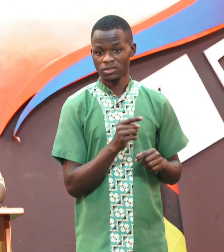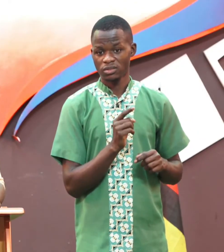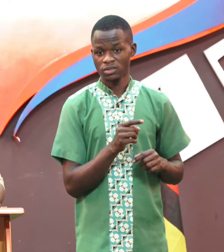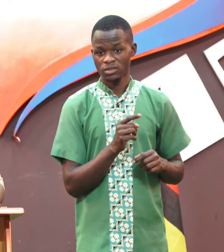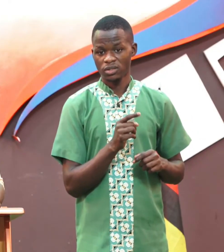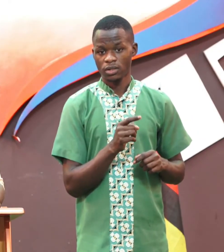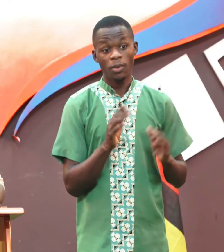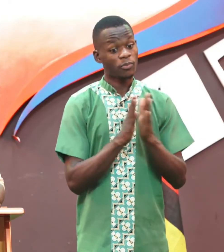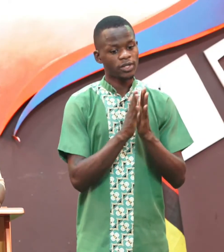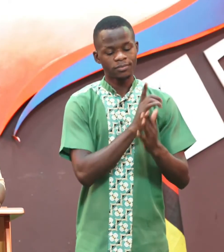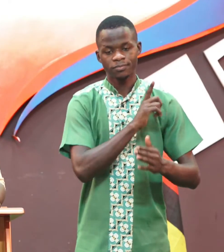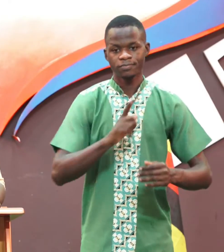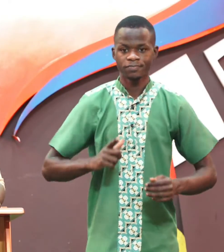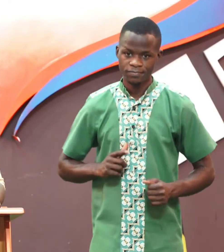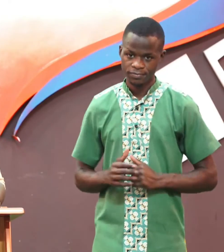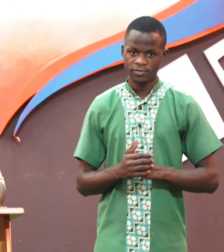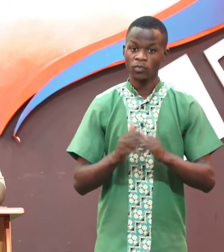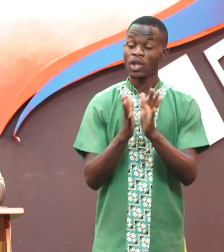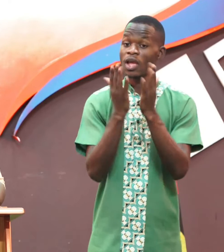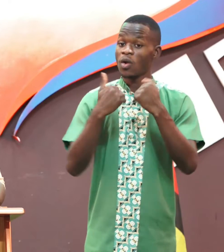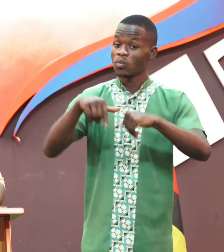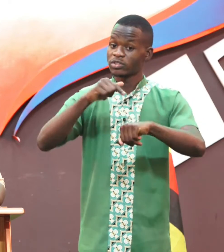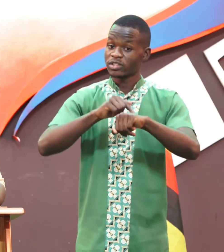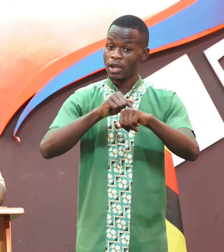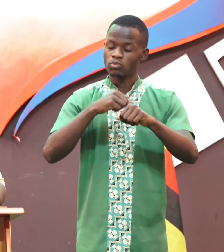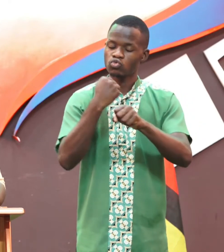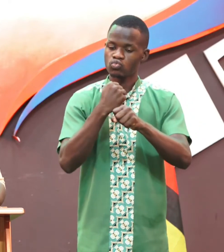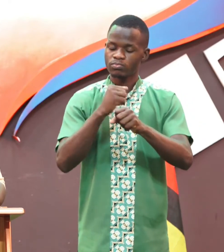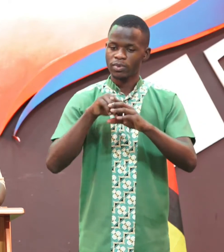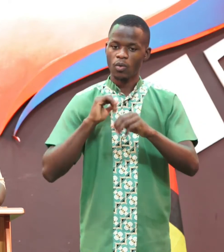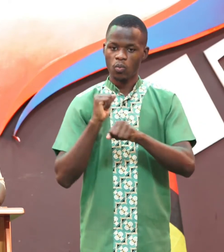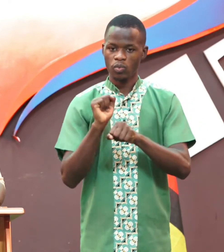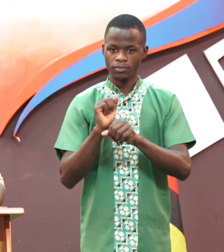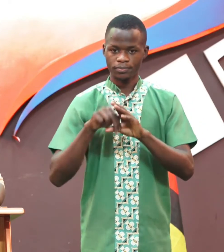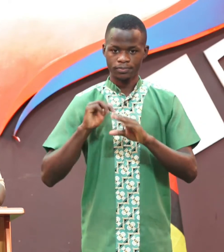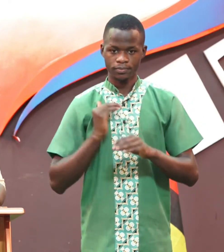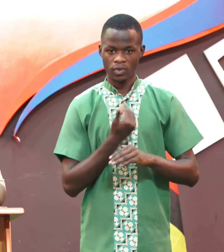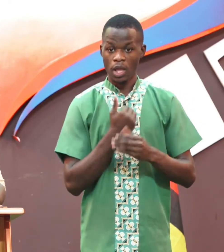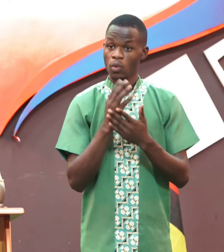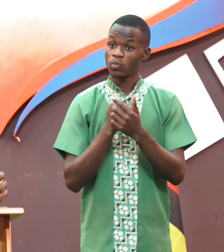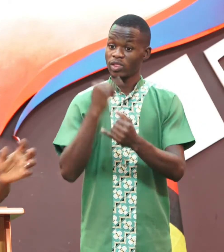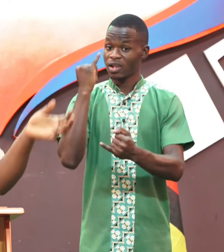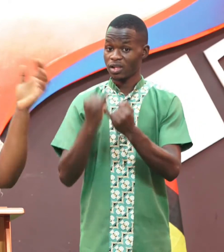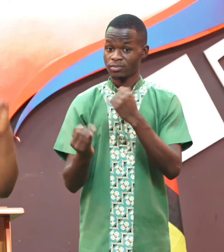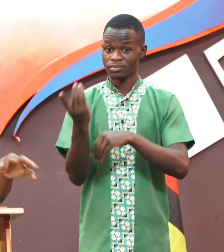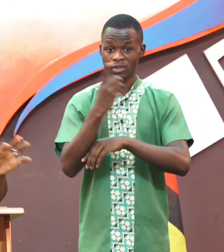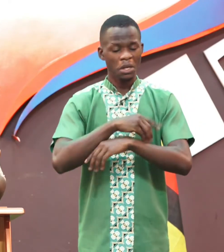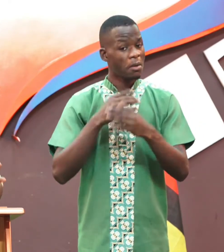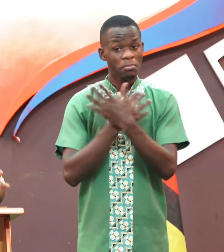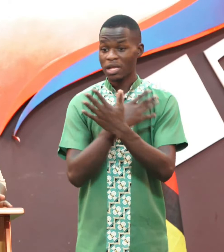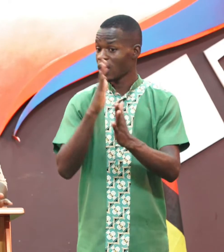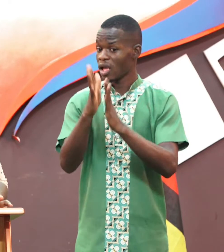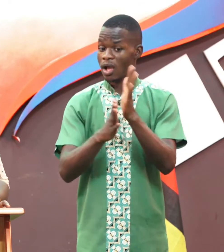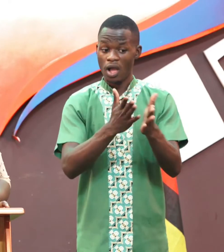lie. Praise the Lord. It's a time to do a work in ourselves. We are